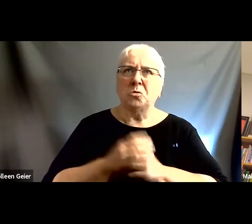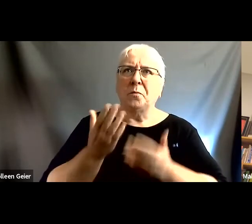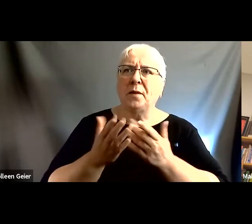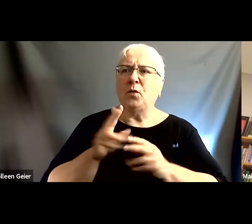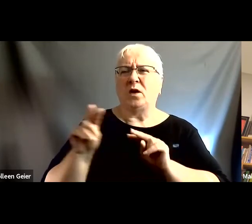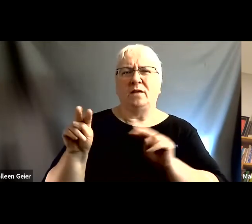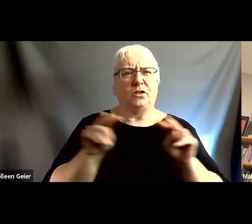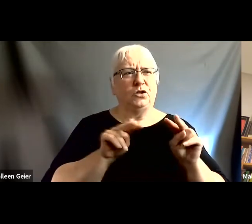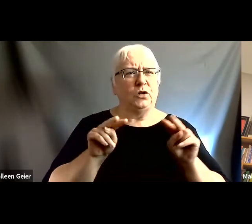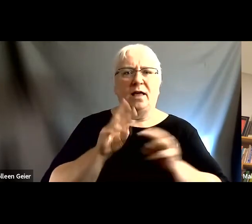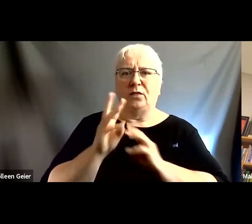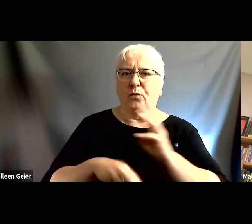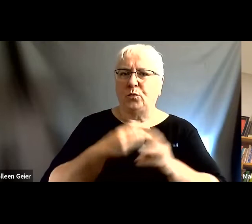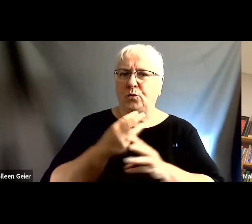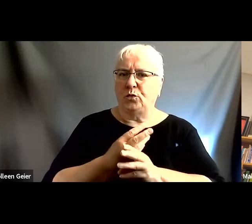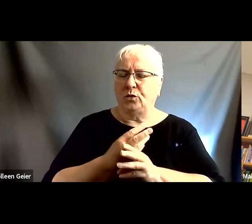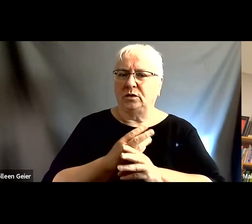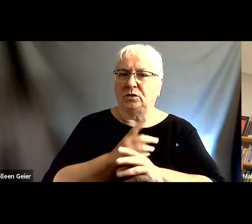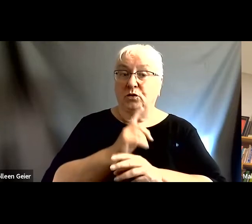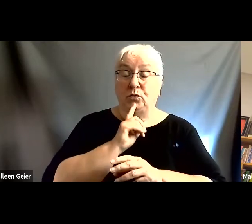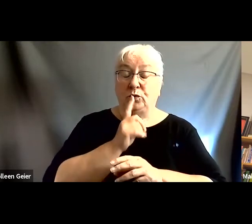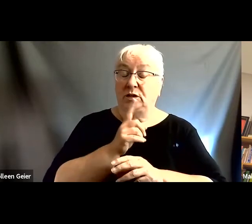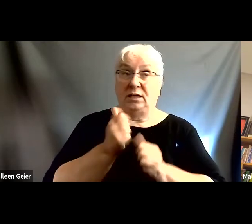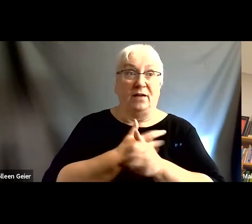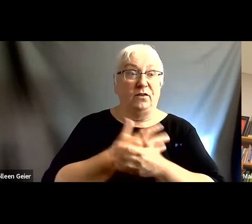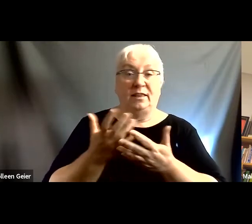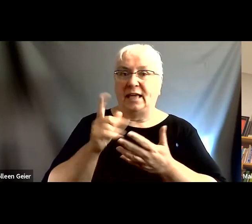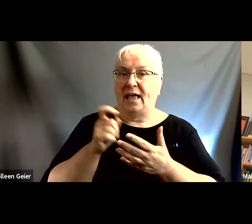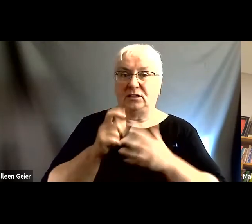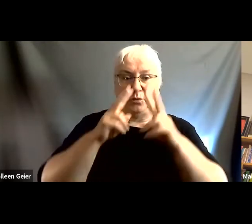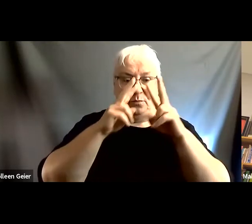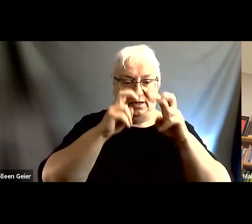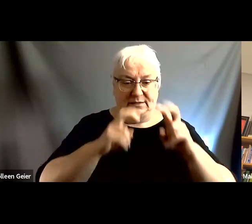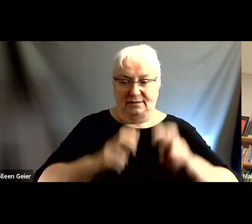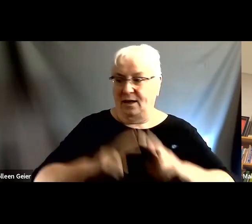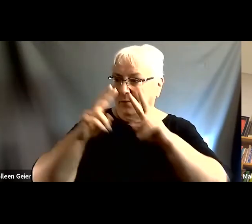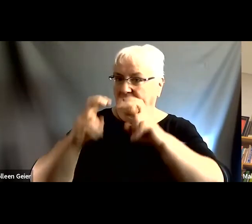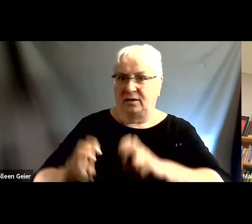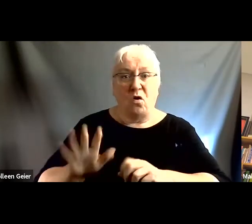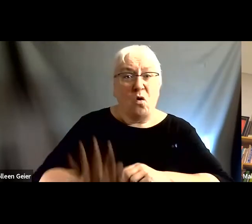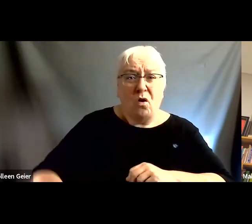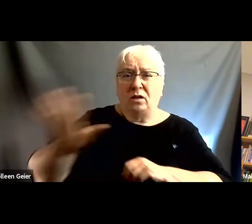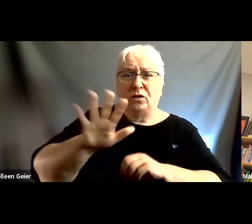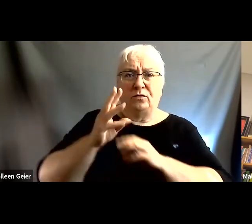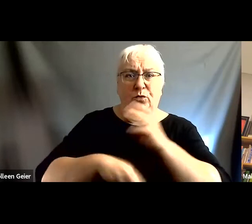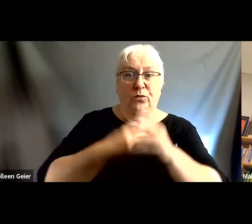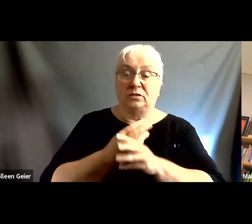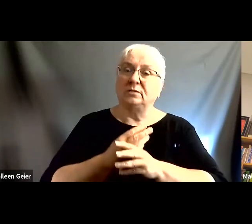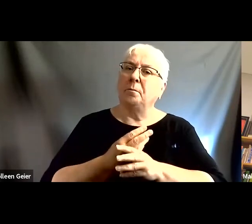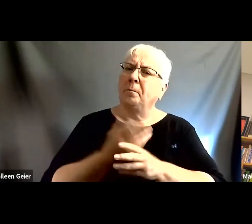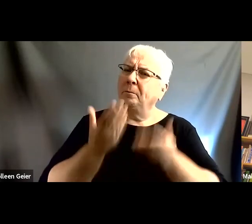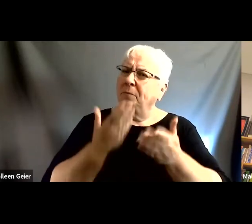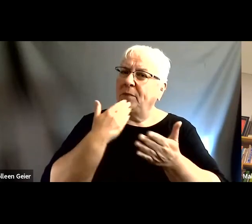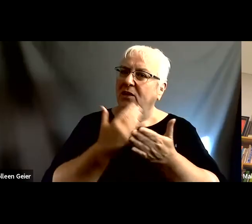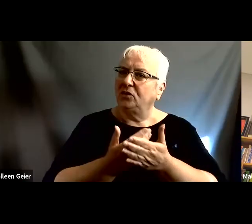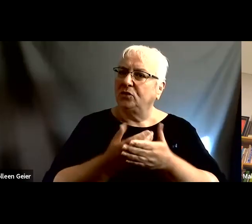being cracked open, actually, literally, everything has to be re-examined, maybe it's an opportunity. Maybe we can right many of